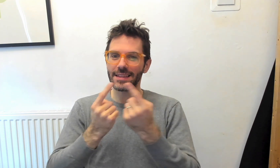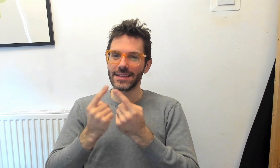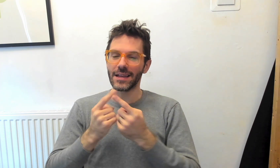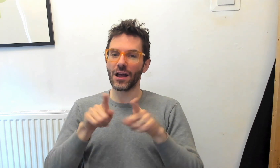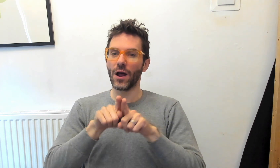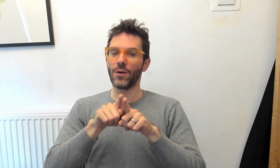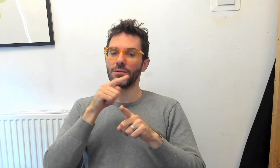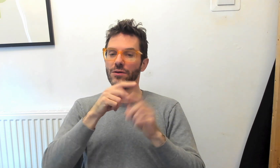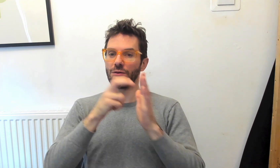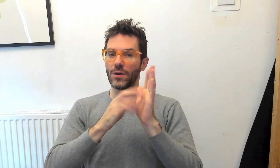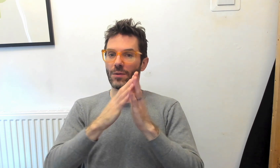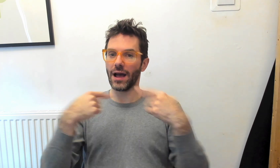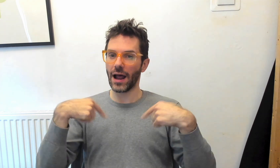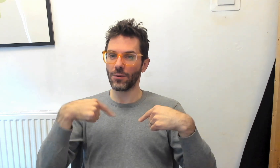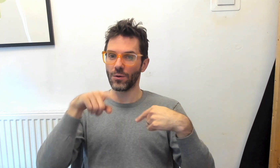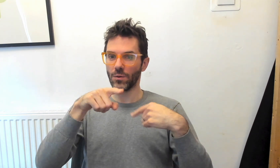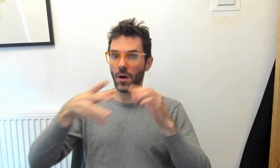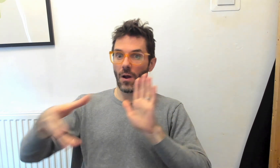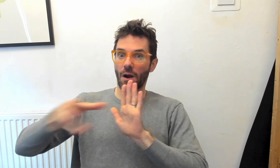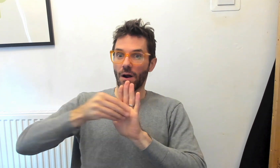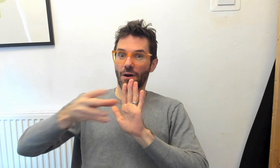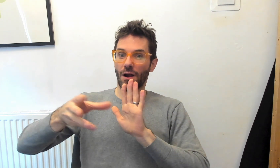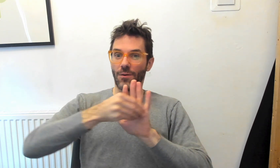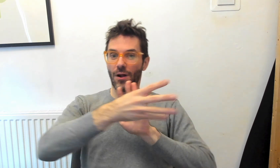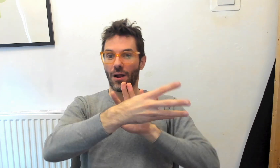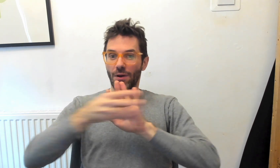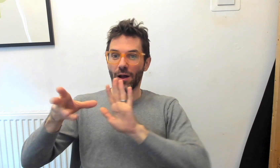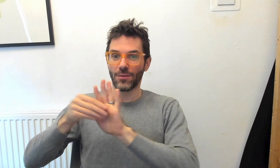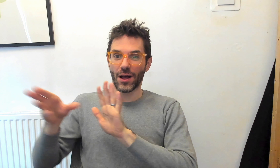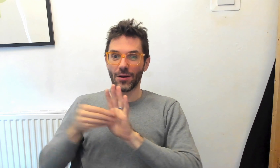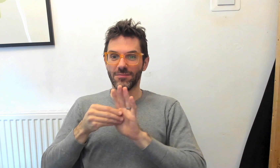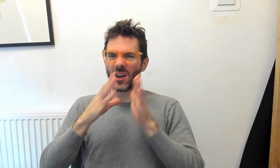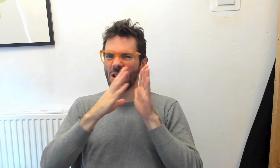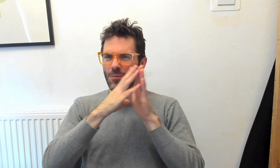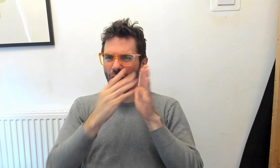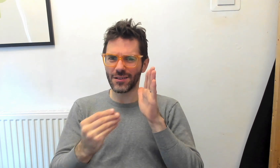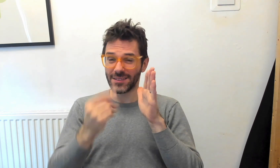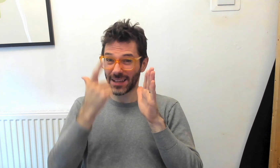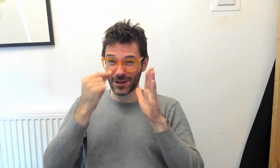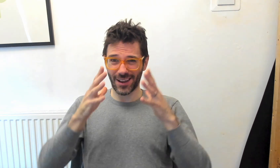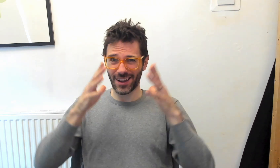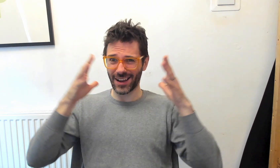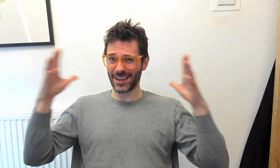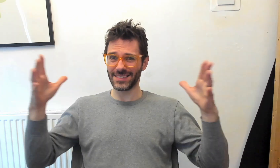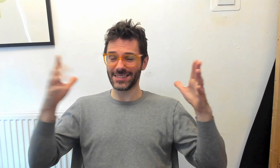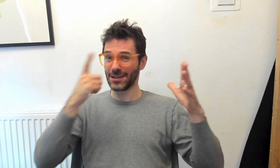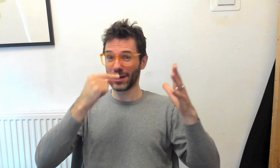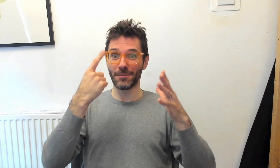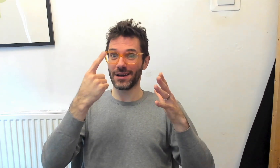things, and Notebook allows you to load multiple models, which can be